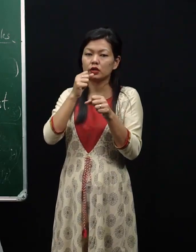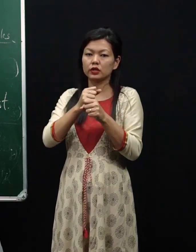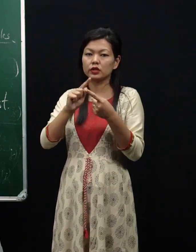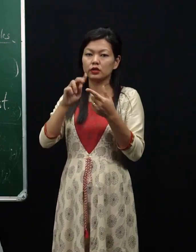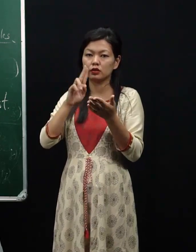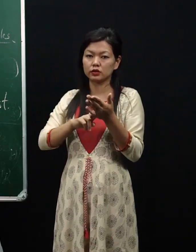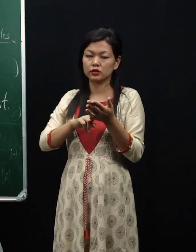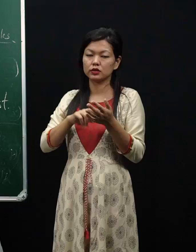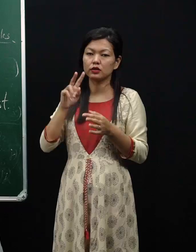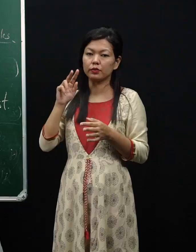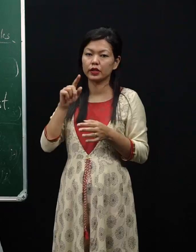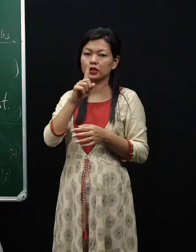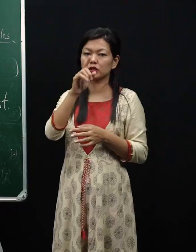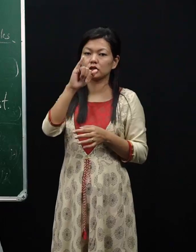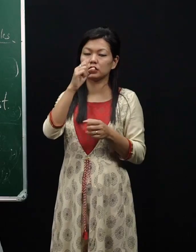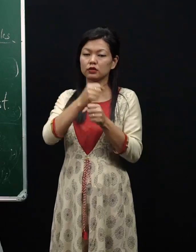gram. Clear?